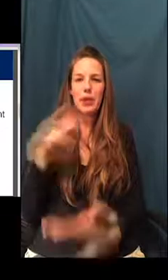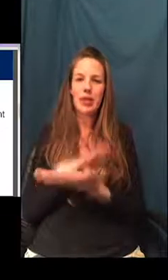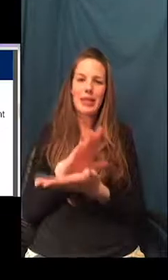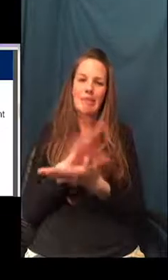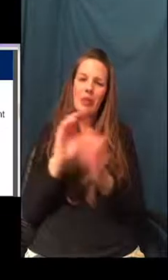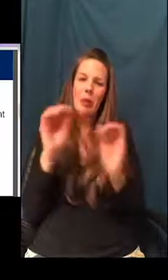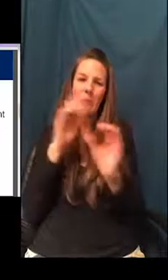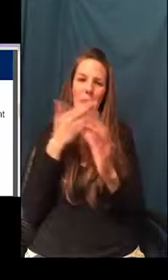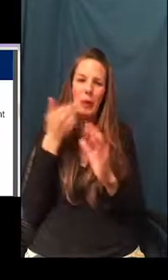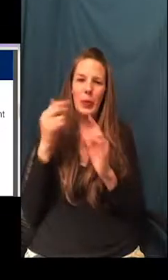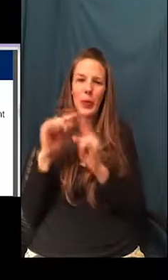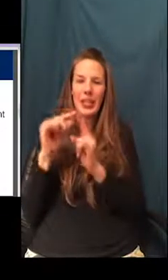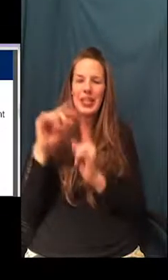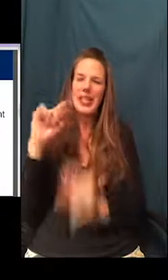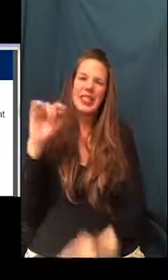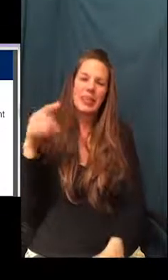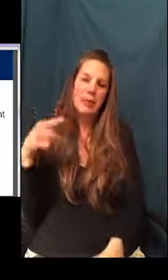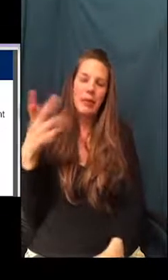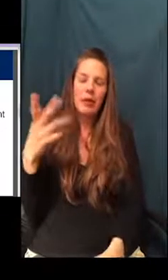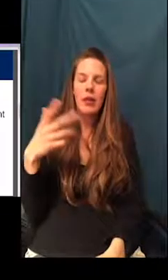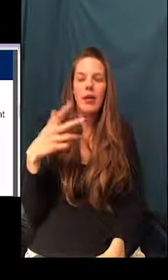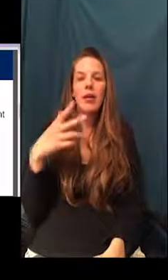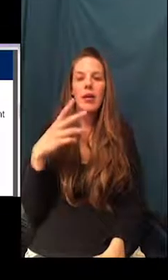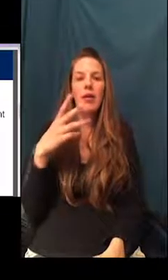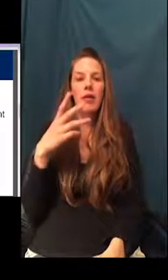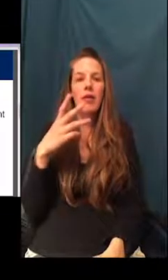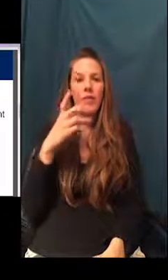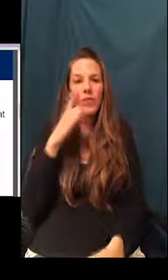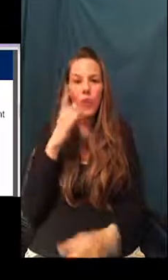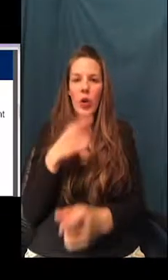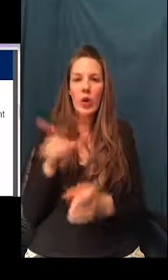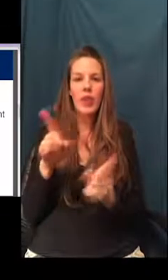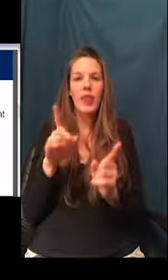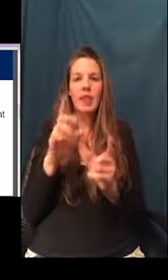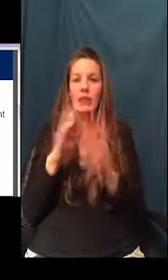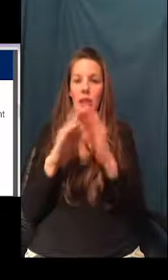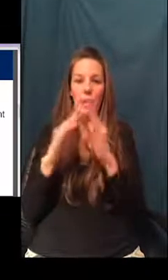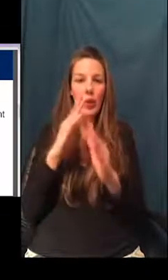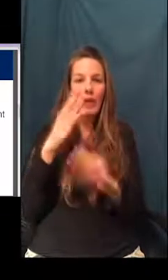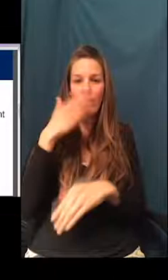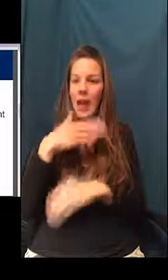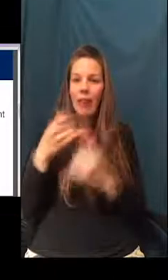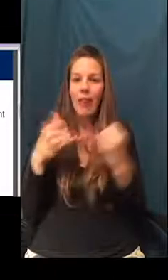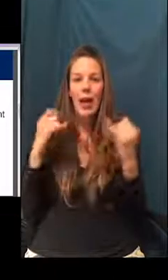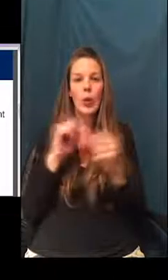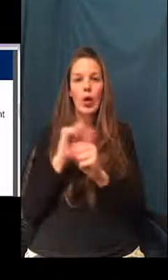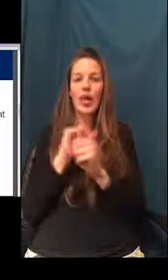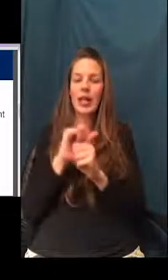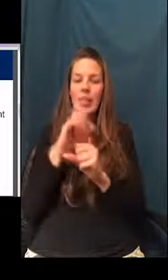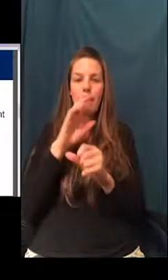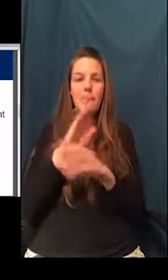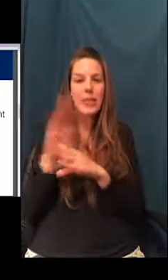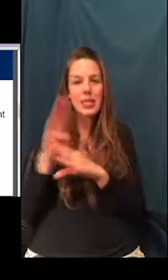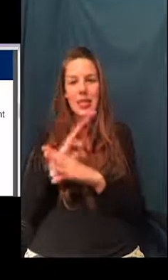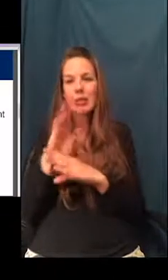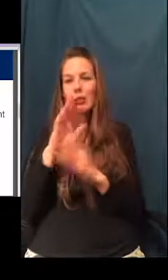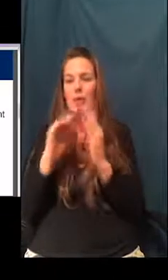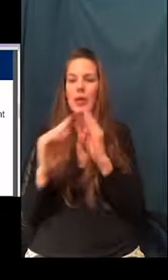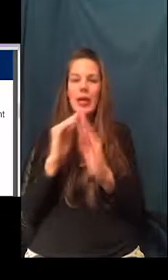better word, for the faith community, health frontline workers, business